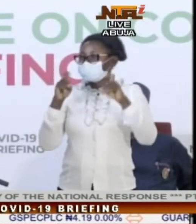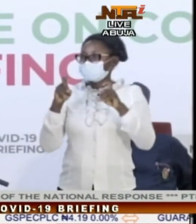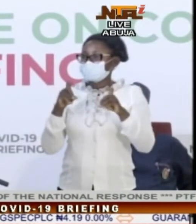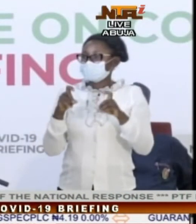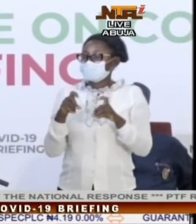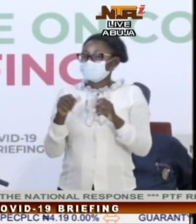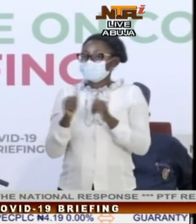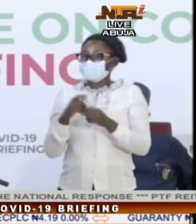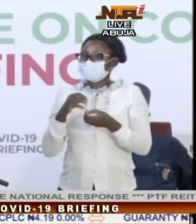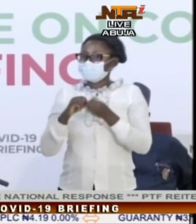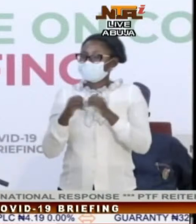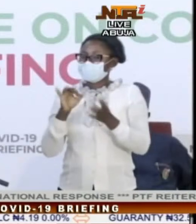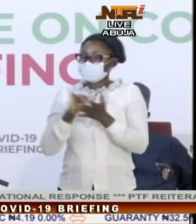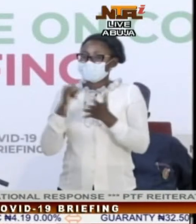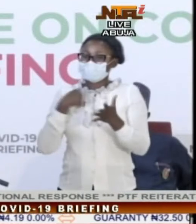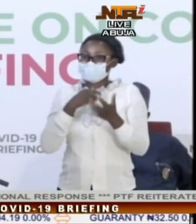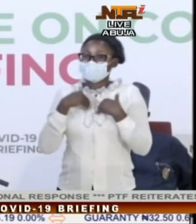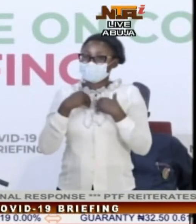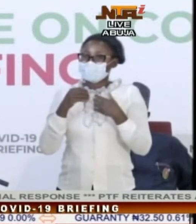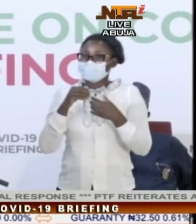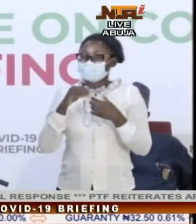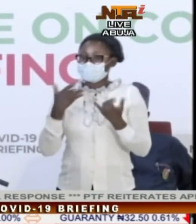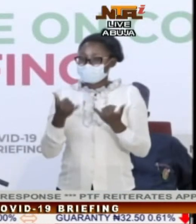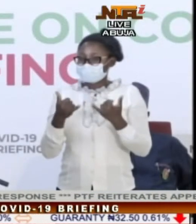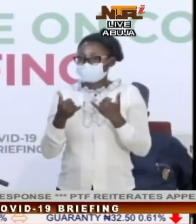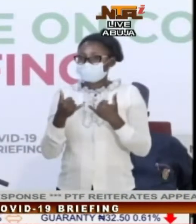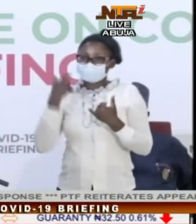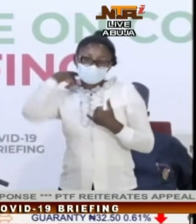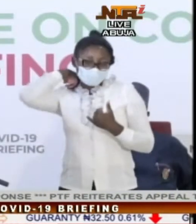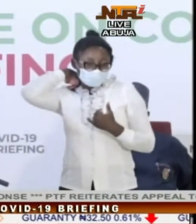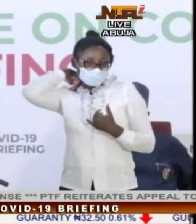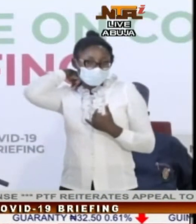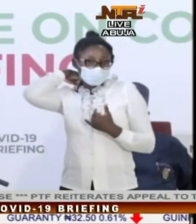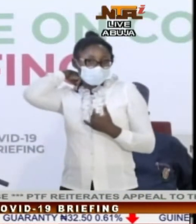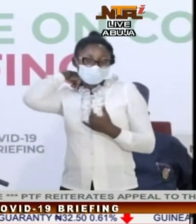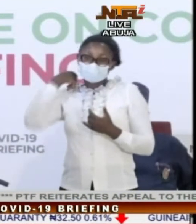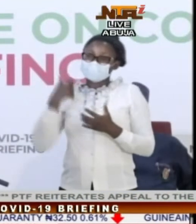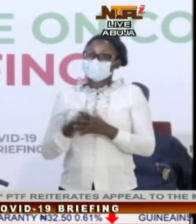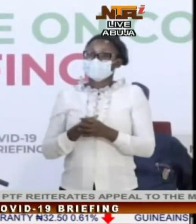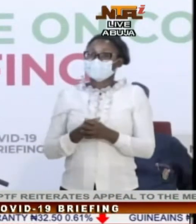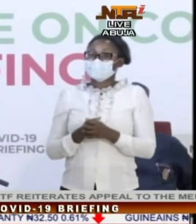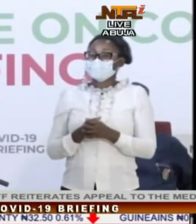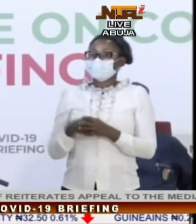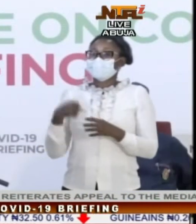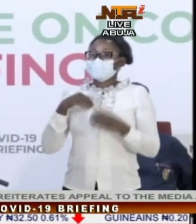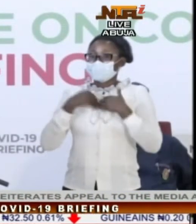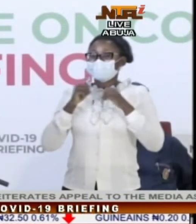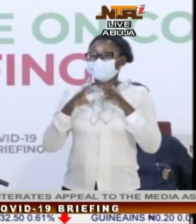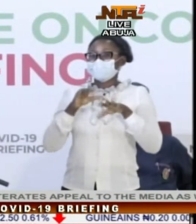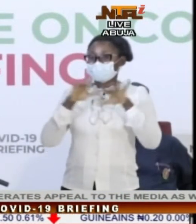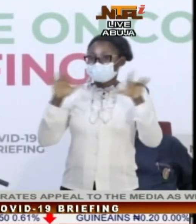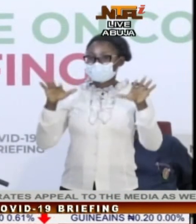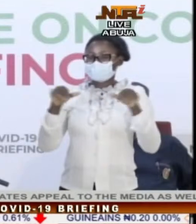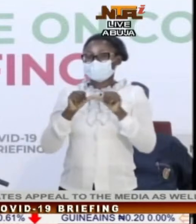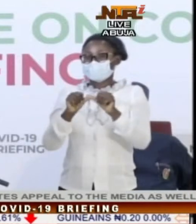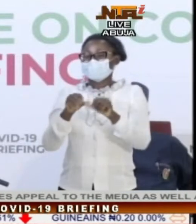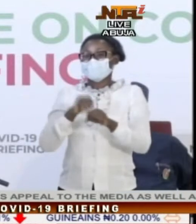going into the hospitals versus what we actually have on the ground. I think there's a lot of transmission going on in the